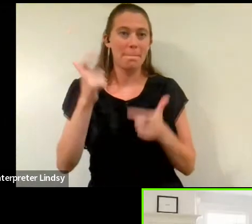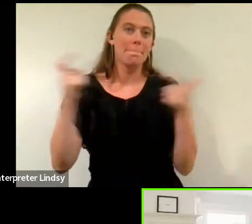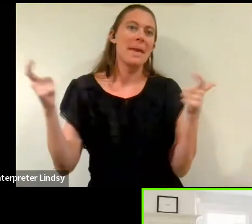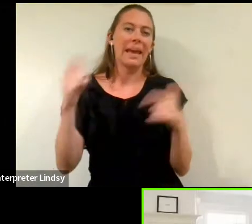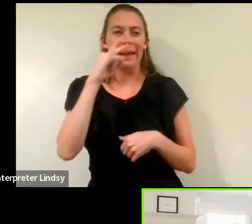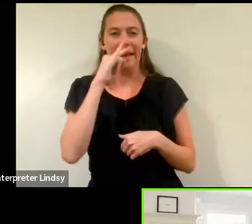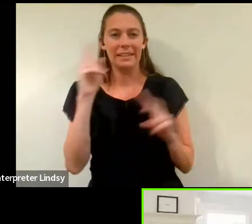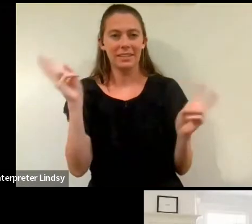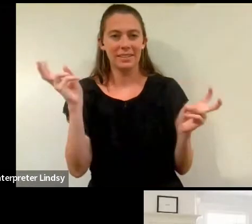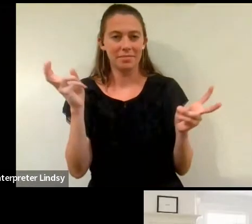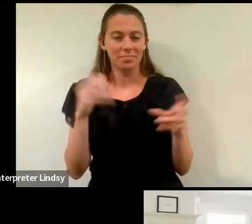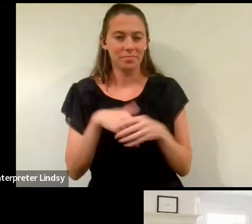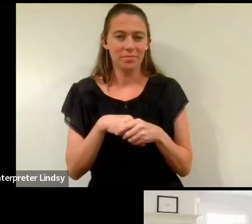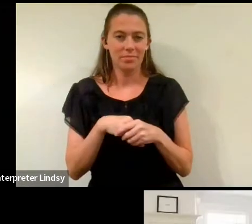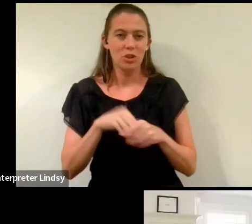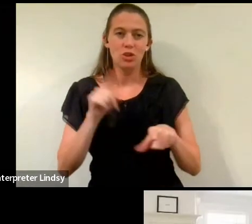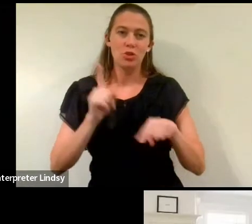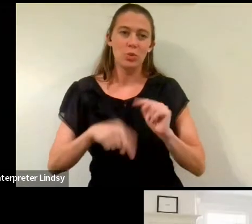give them a shot. Or